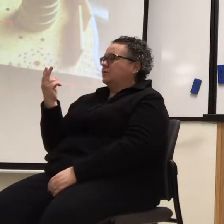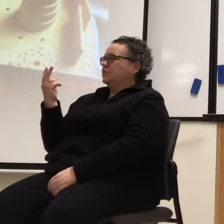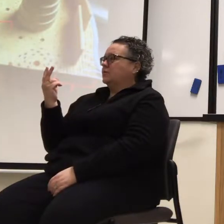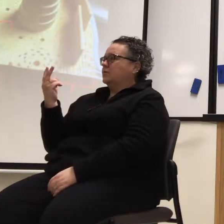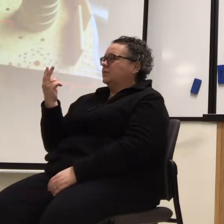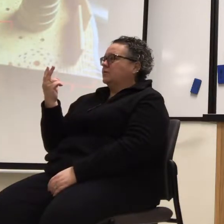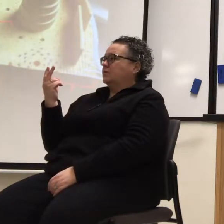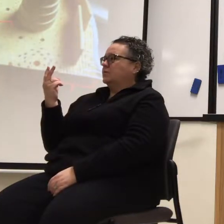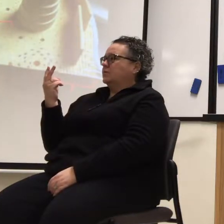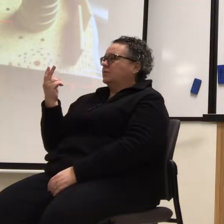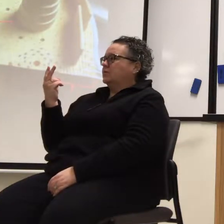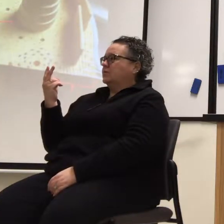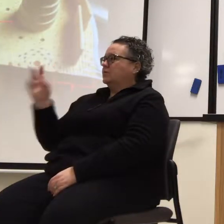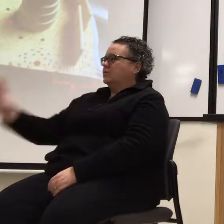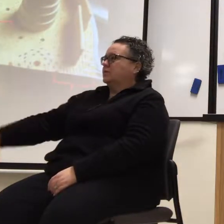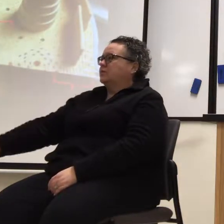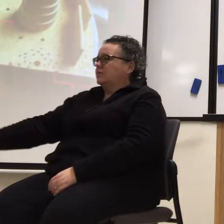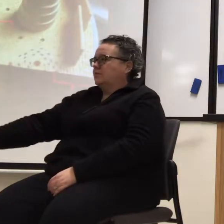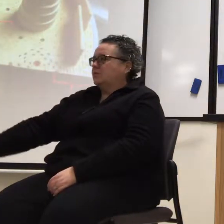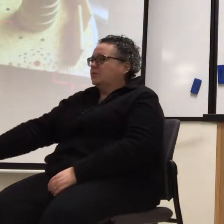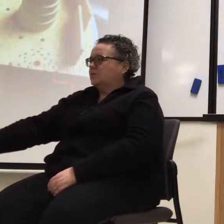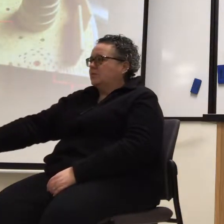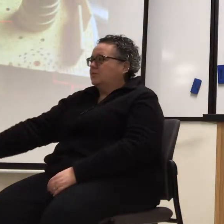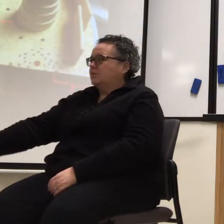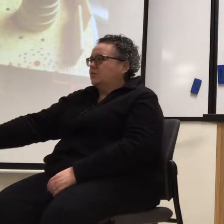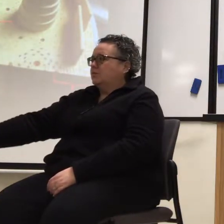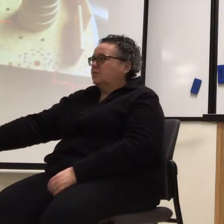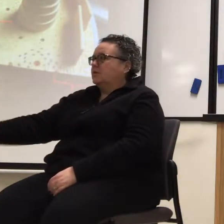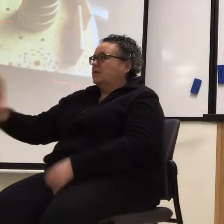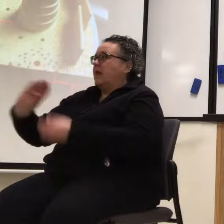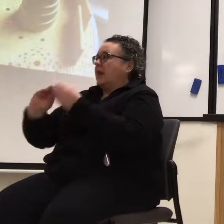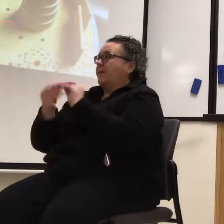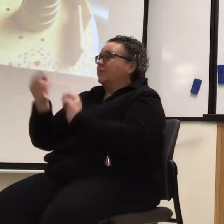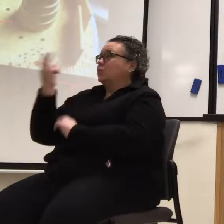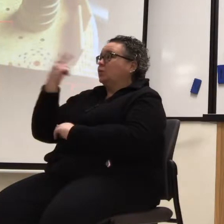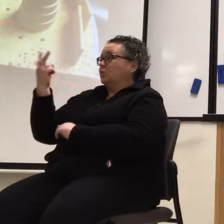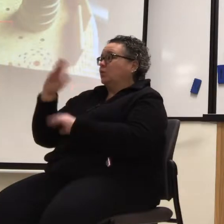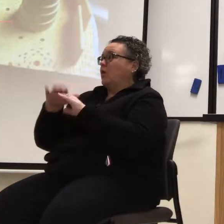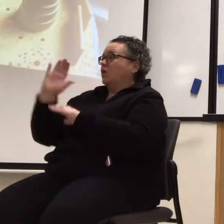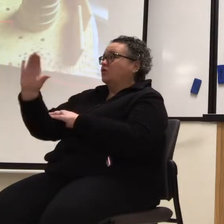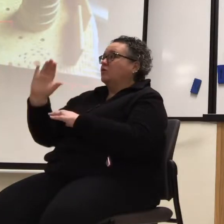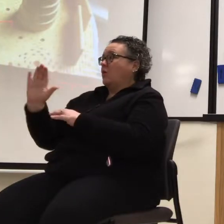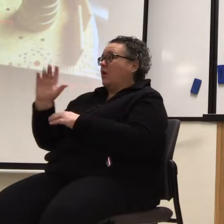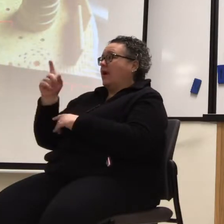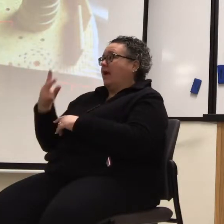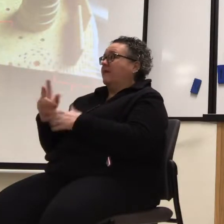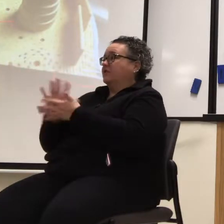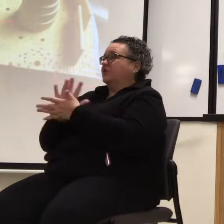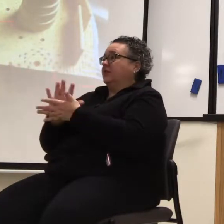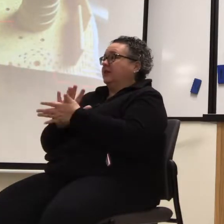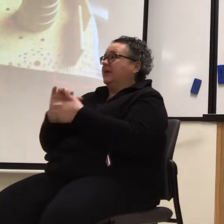on your half sheet. On your half sheet, let's go A, B.